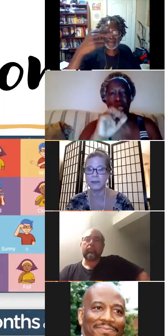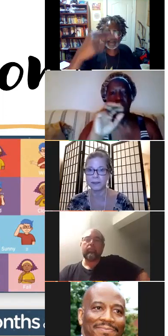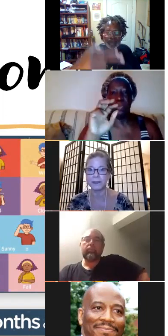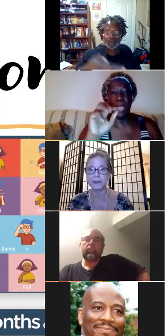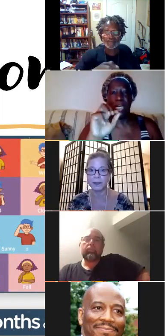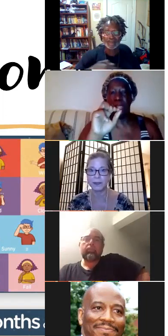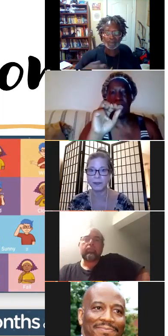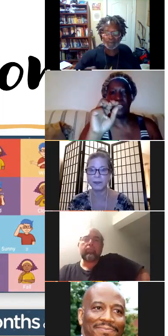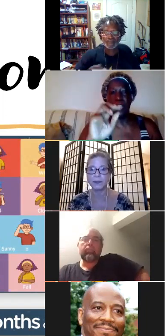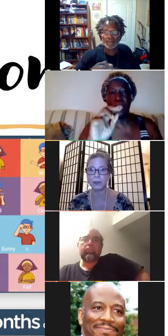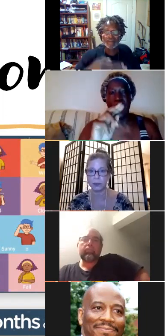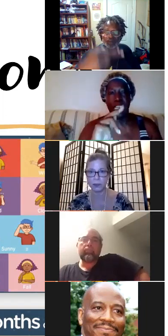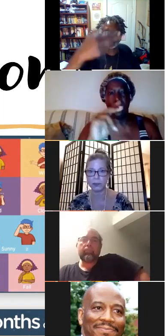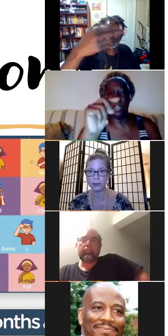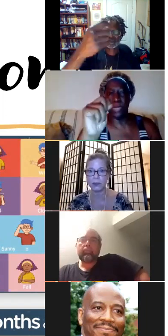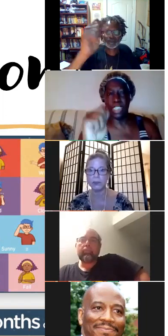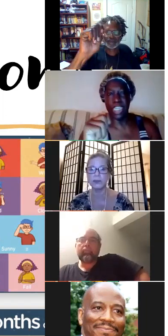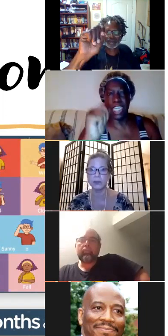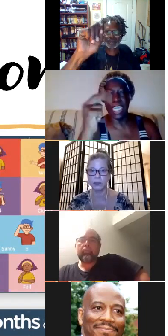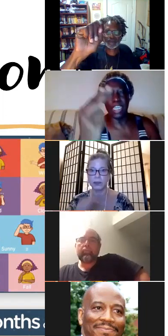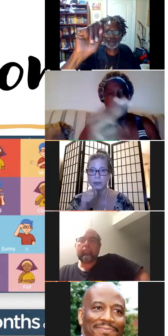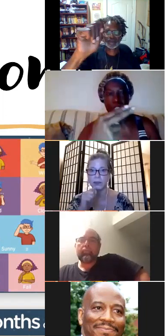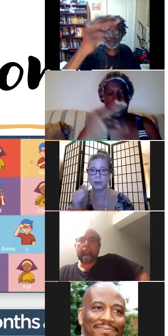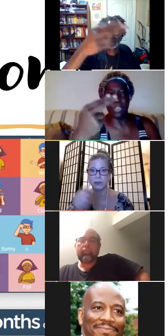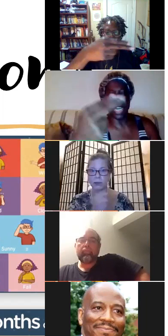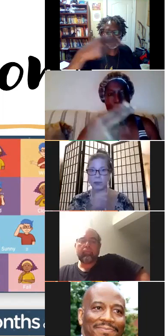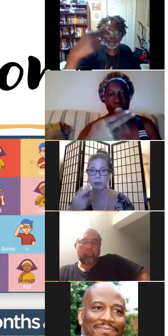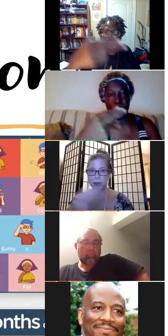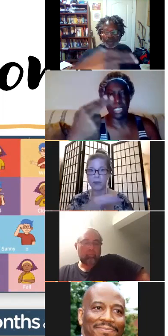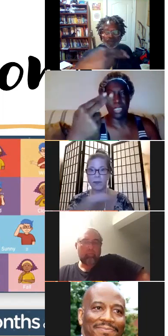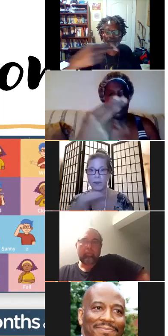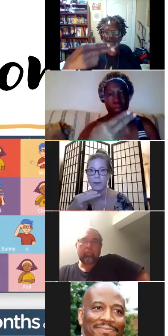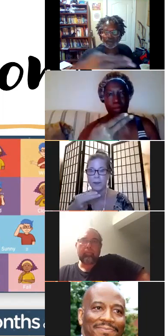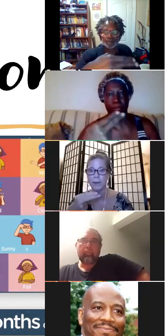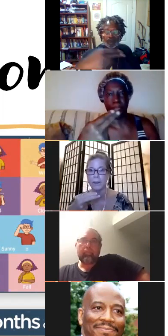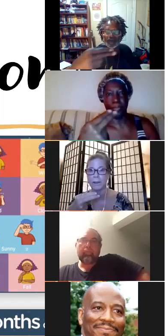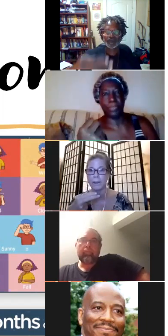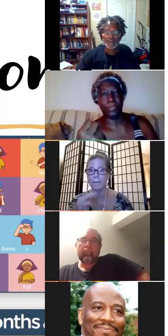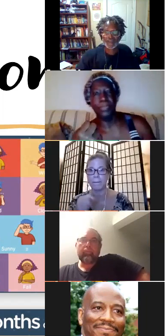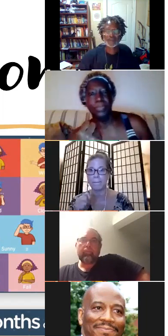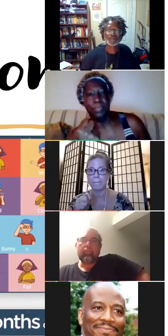W? Well, in Thursday, you're doing T and then you circle your H.